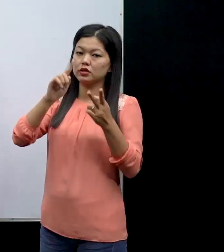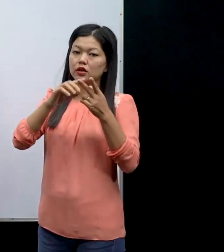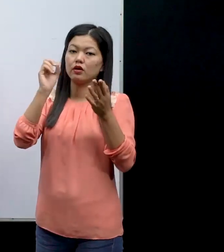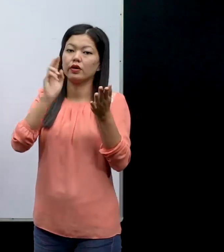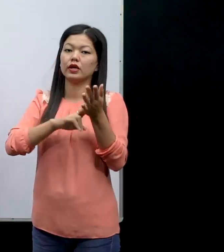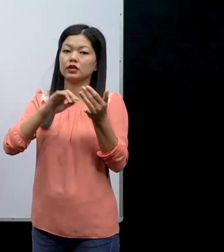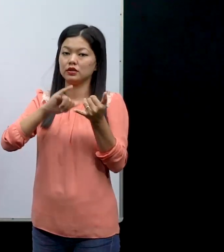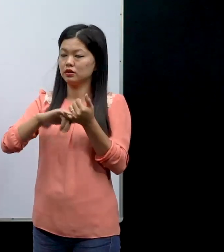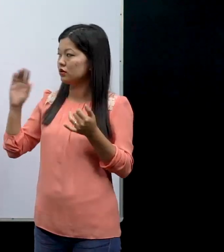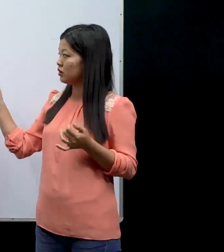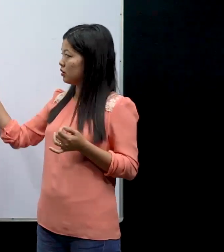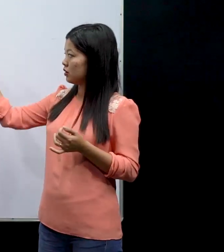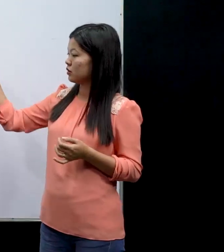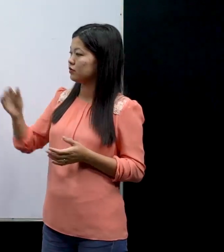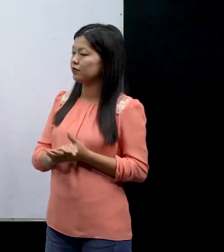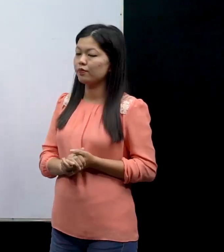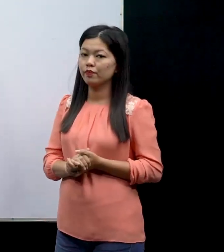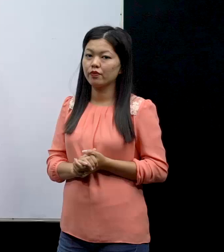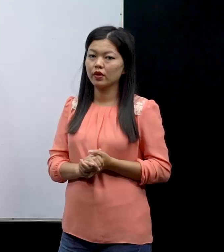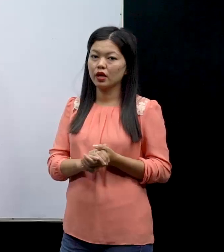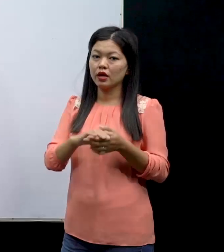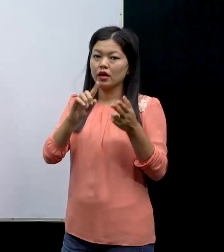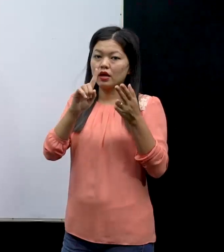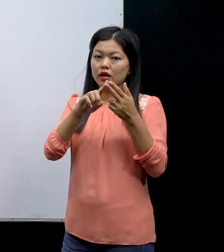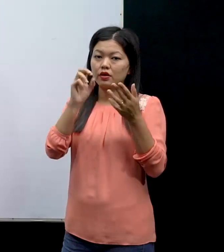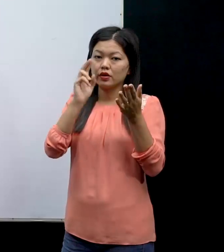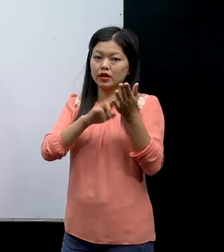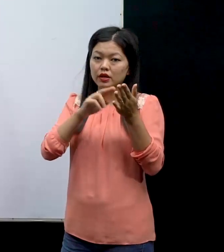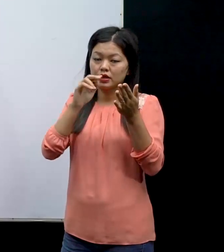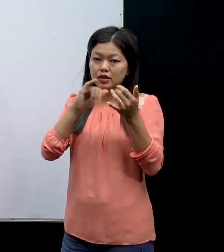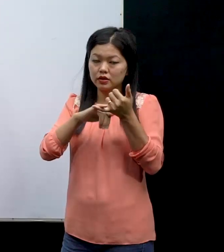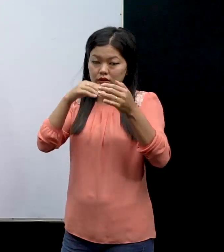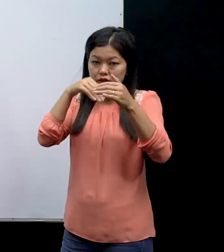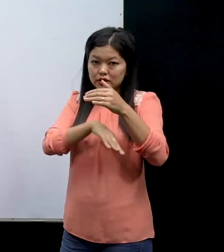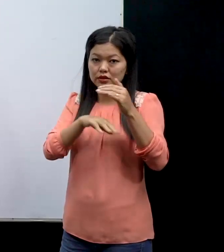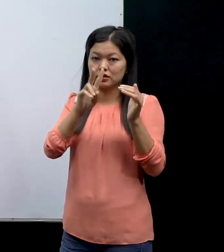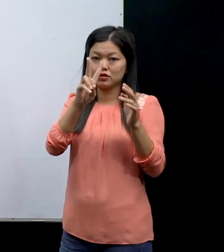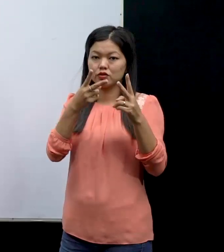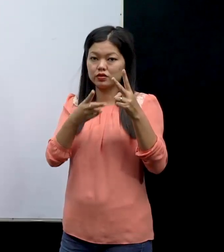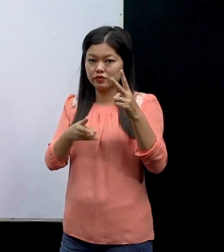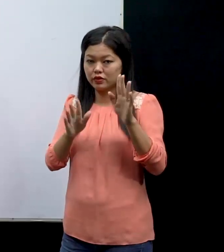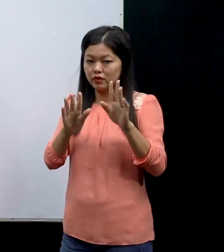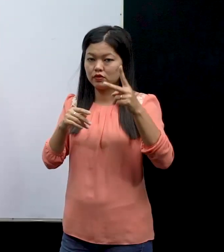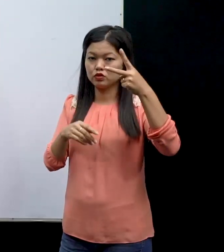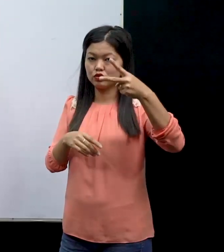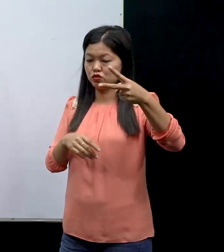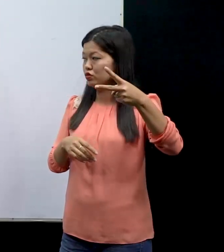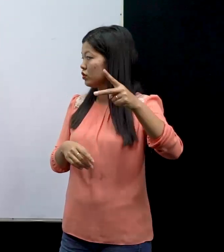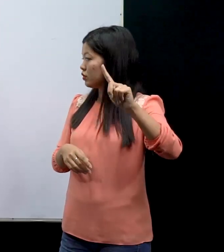ion. And then ions can be of two types, right? That is,